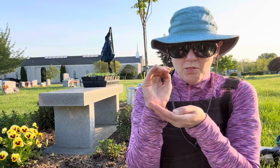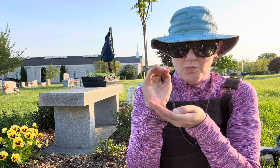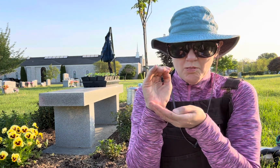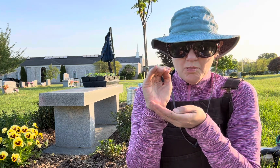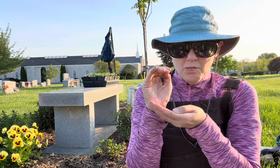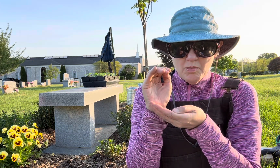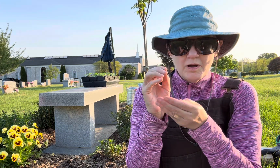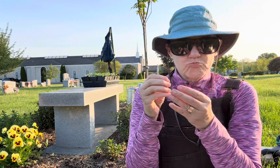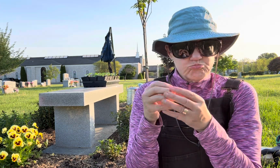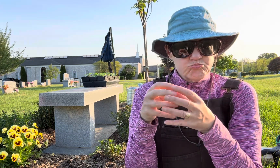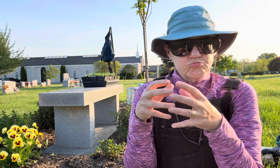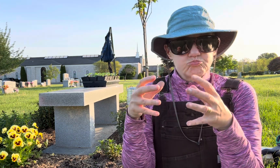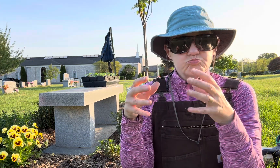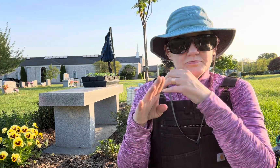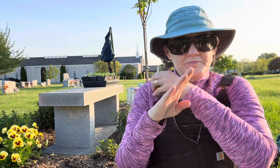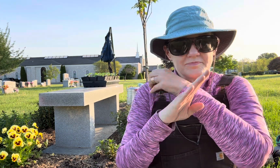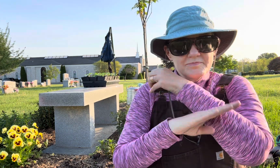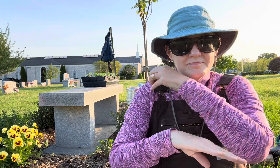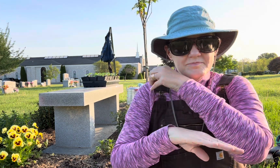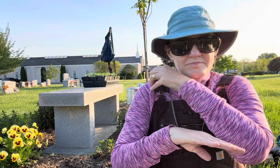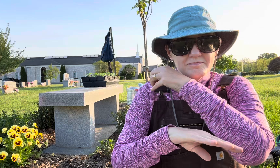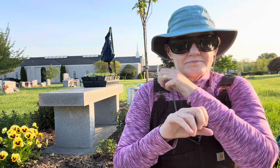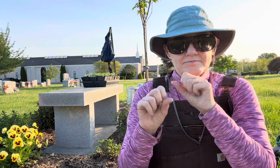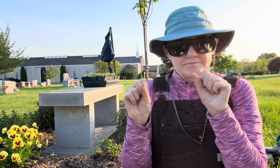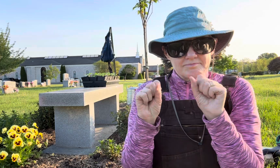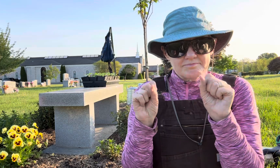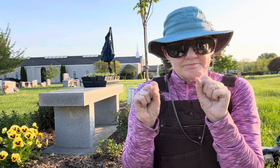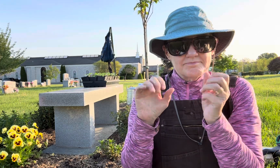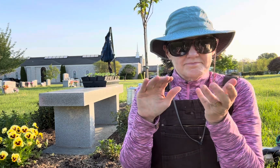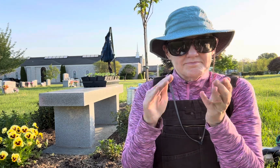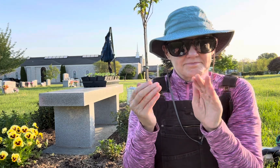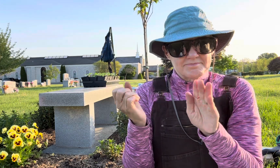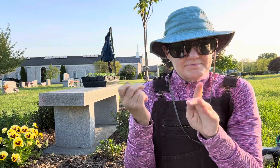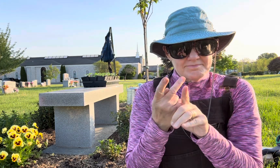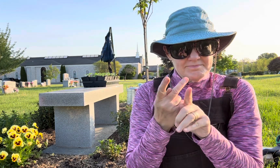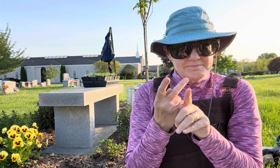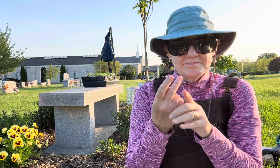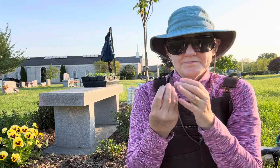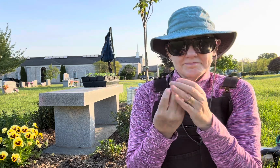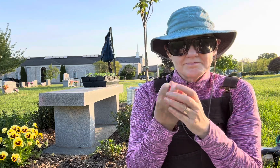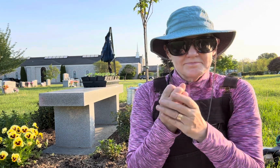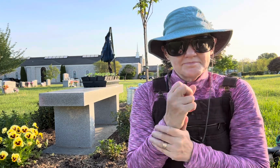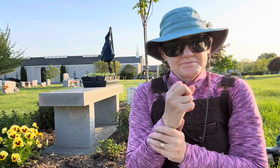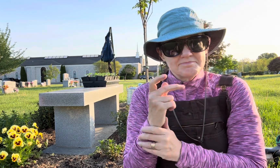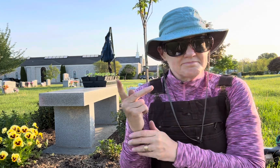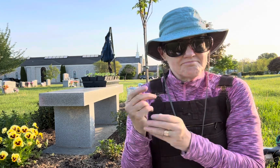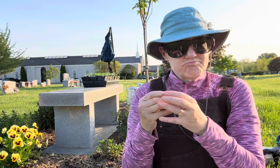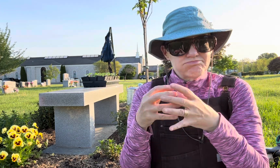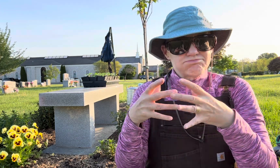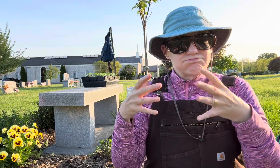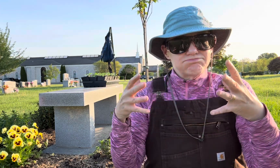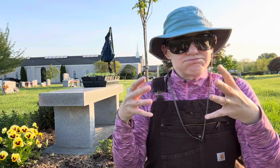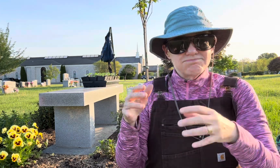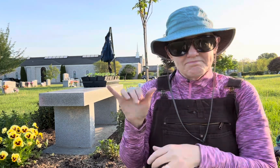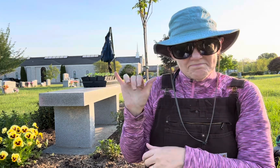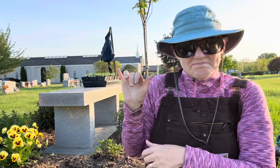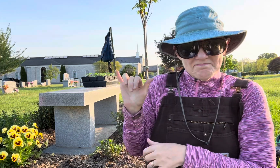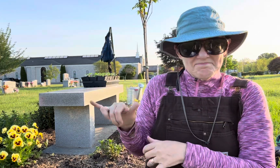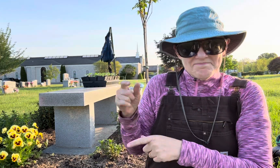They were small, but they grew in the fall, and they overwintered in the ground, and they came back with a vengeance in